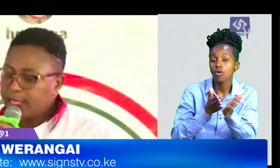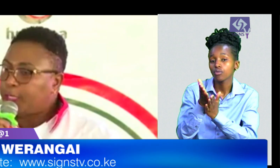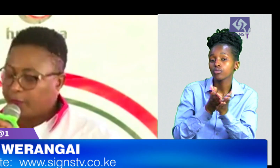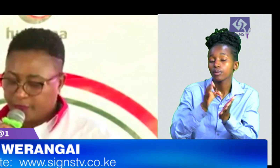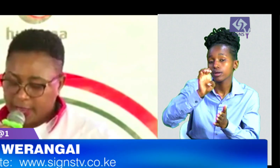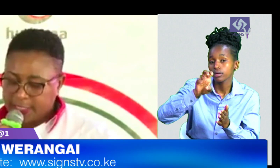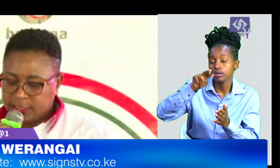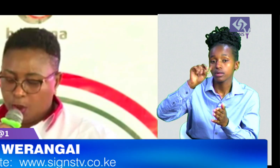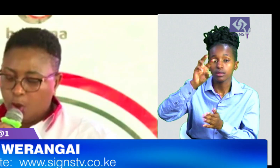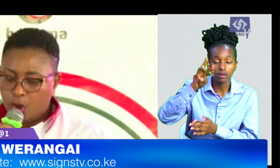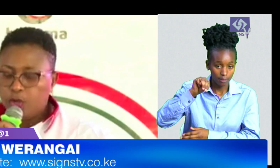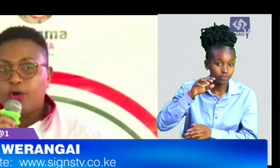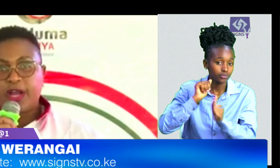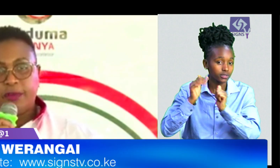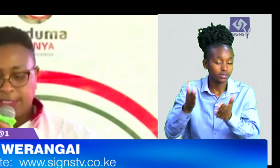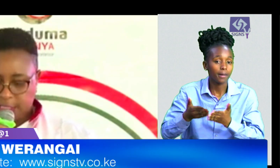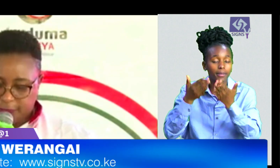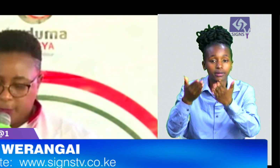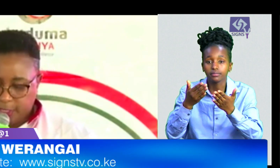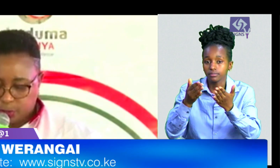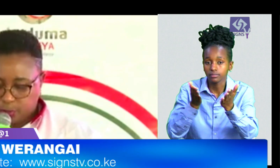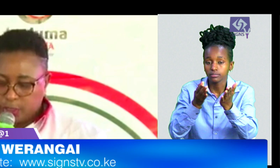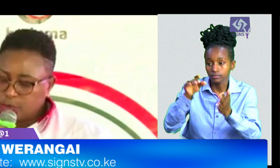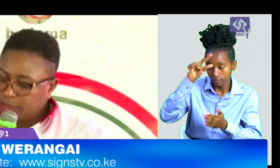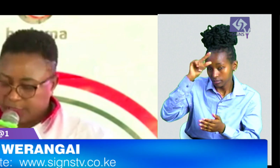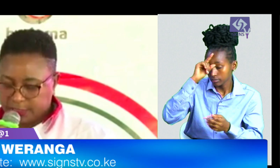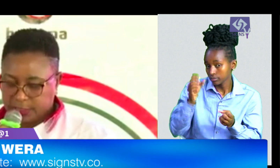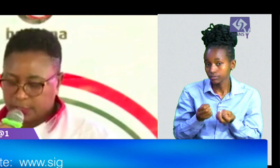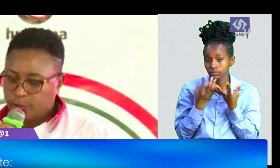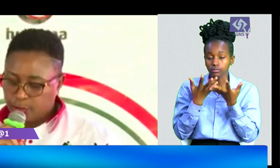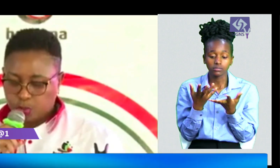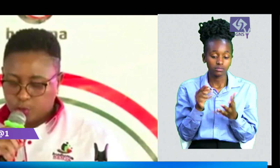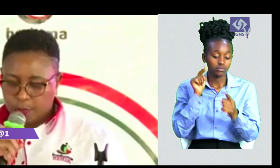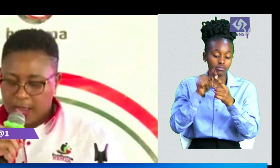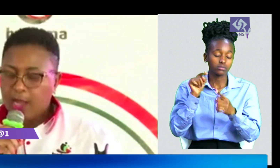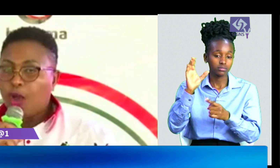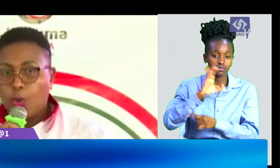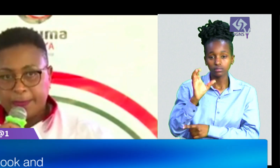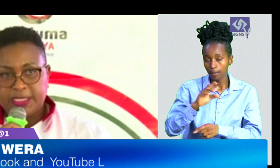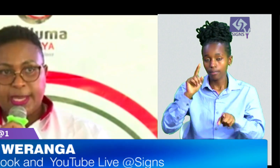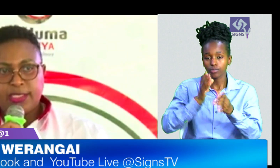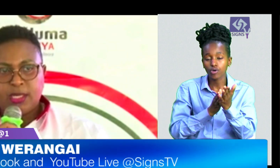that provides whole of government information to citizens through Huduma website